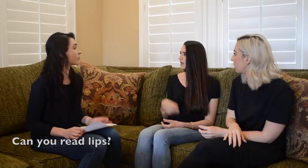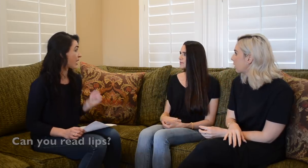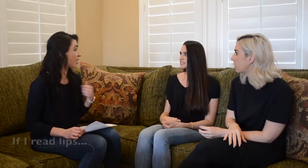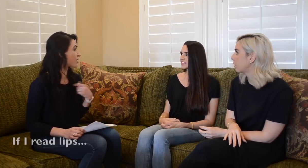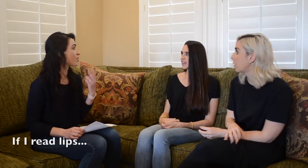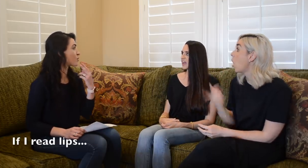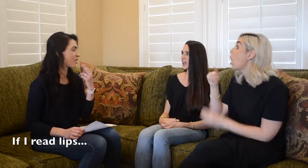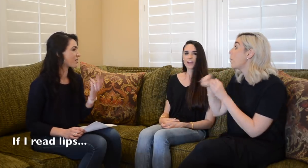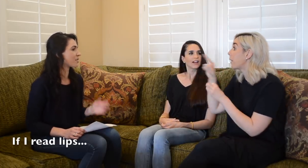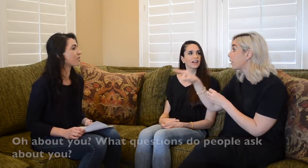lips? Oh, about you?